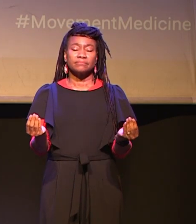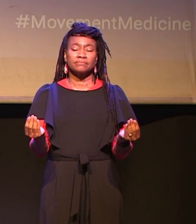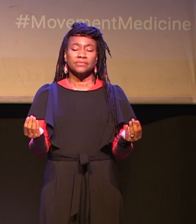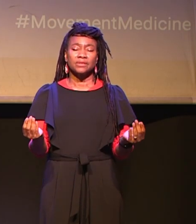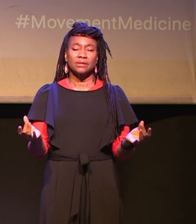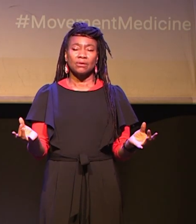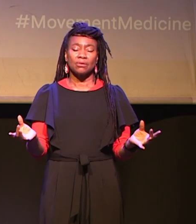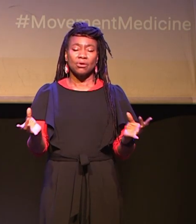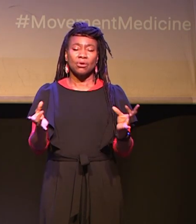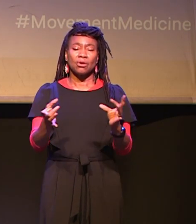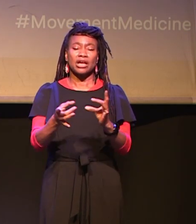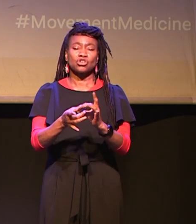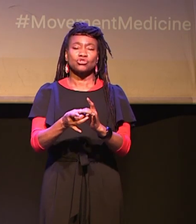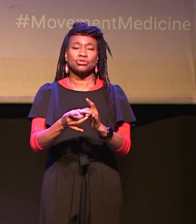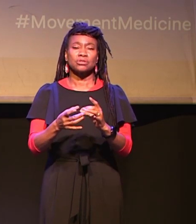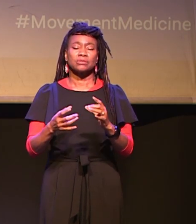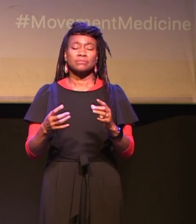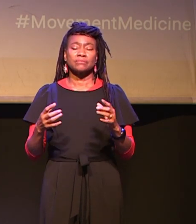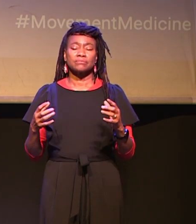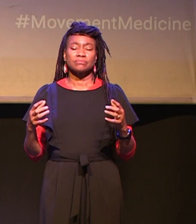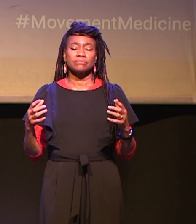Connection, belonging.